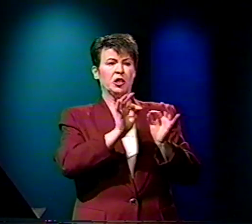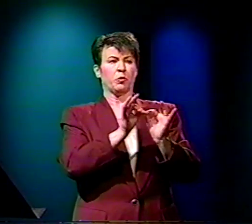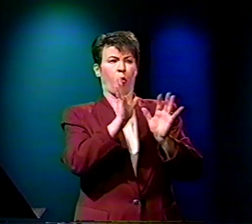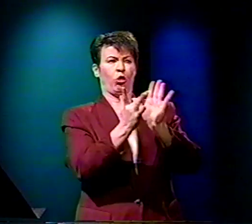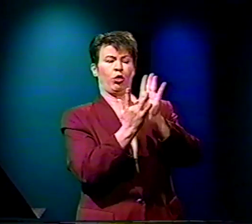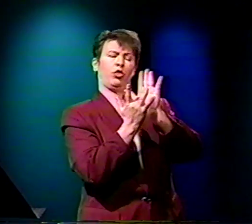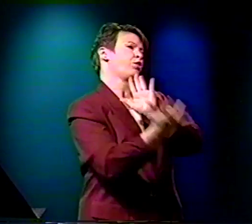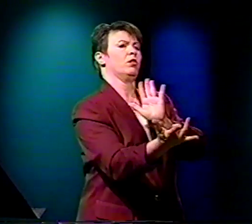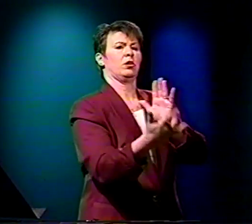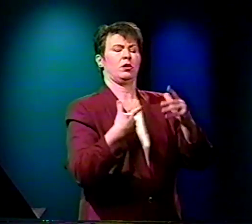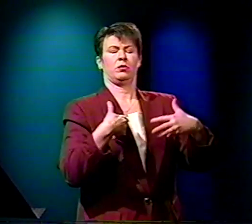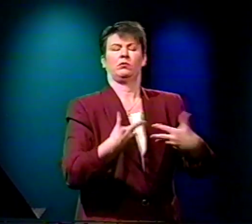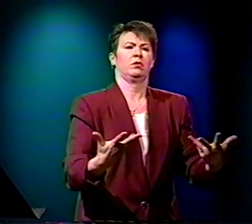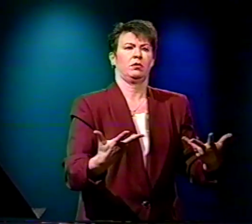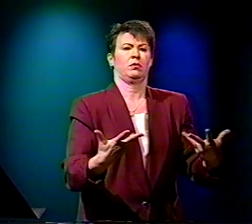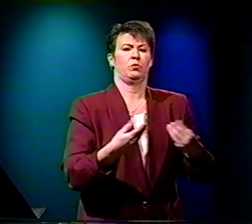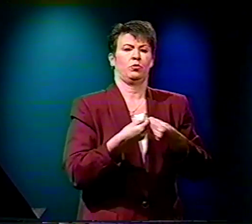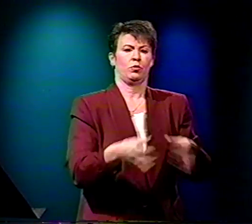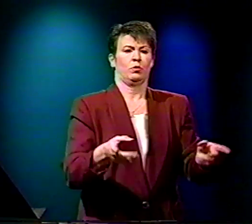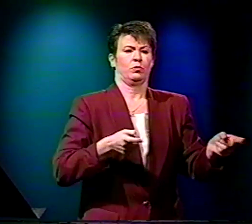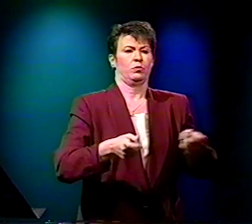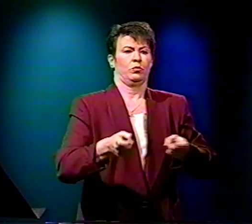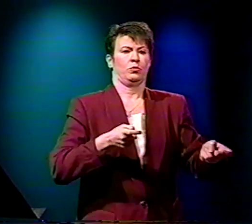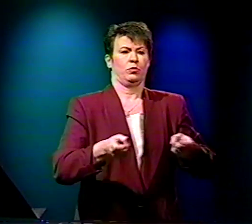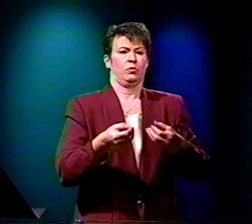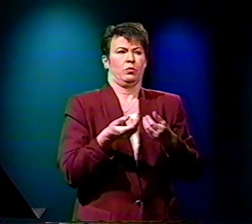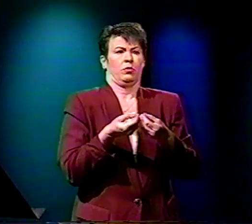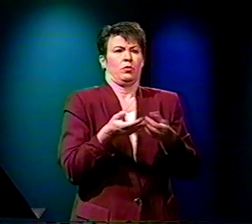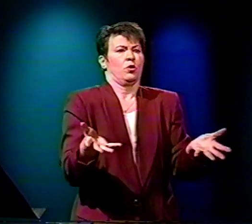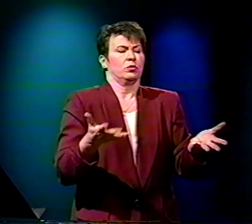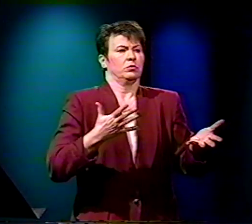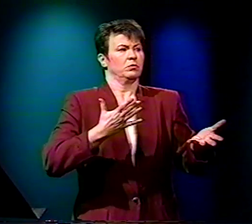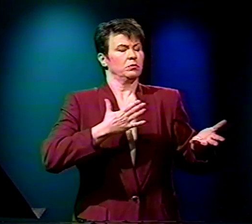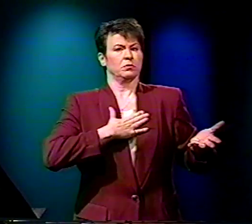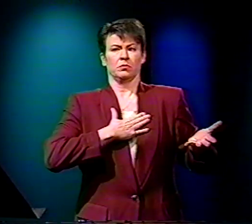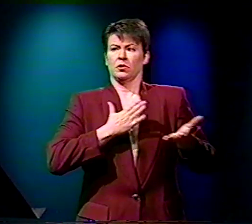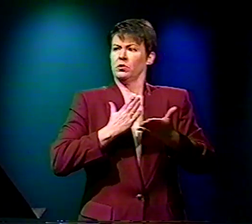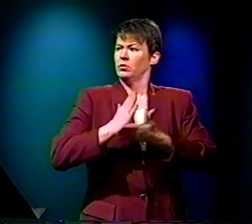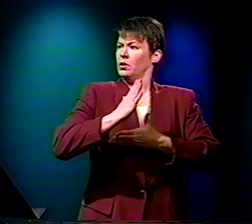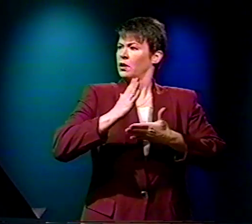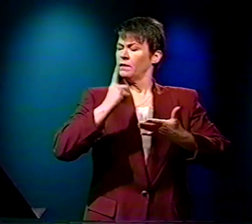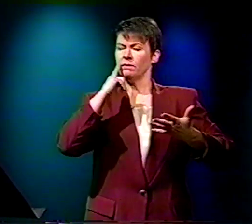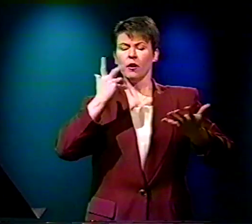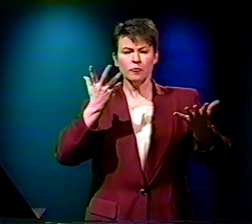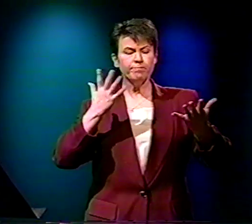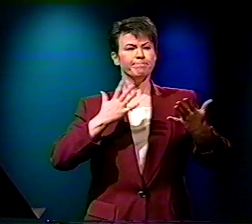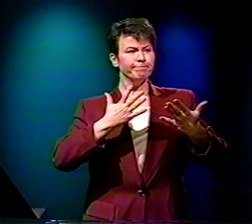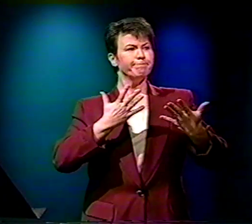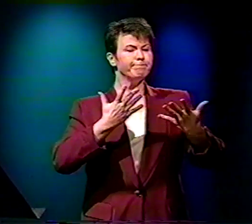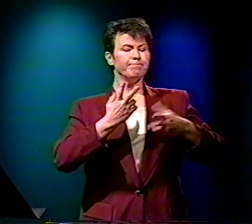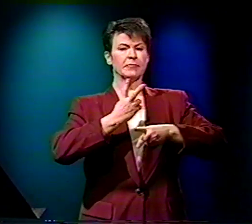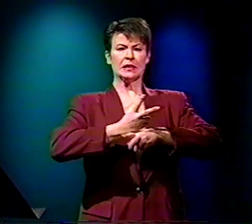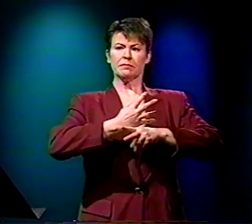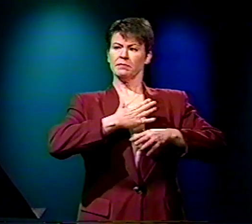and weakness, and they feel that interpreters will take advantage of them, and that they will lose a sense of control and a sense of their own rights